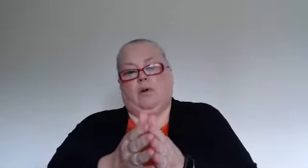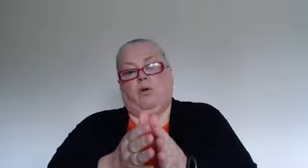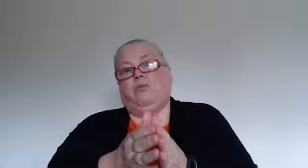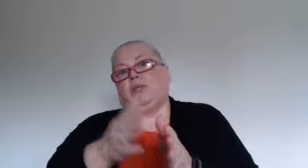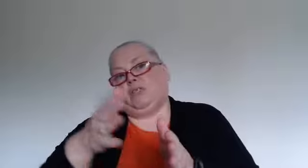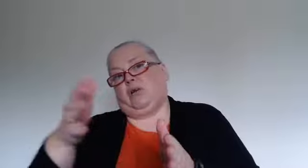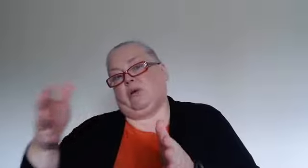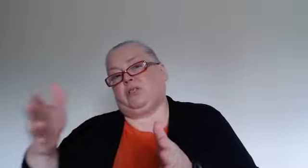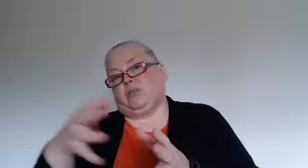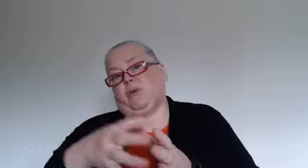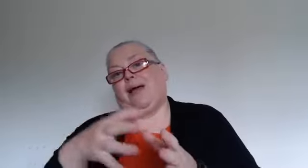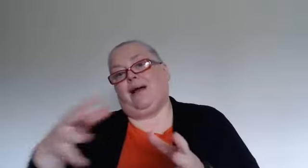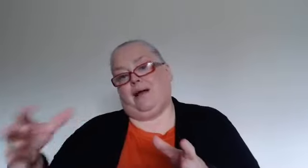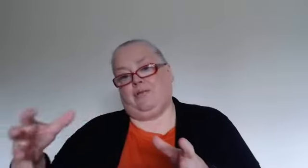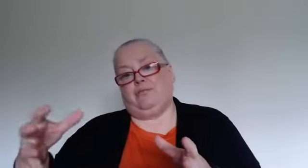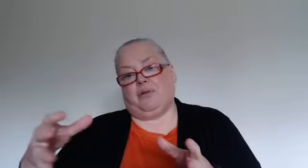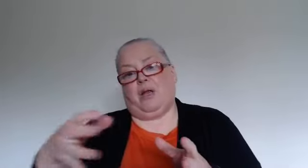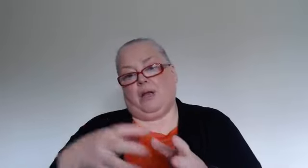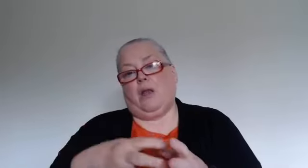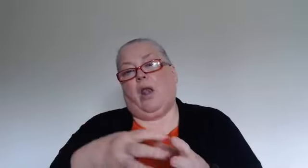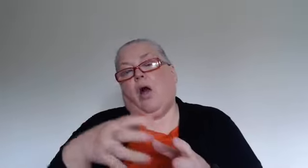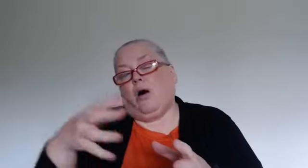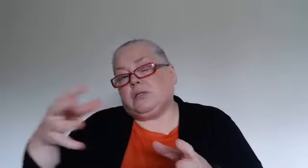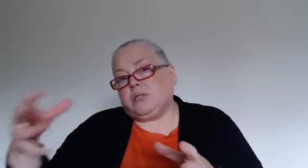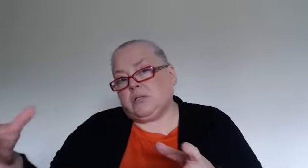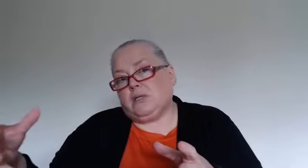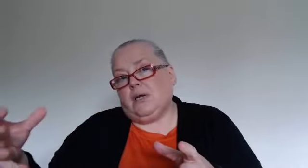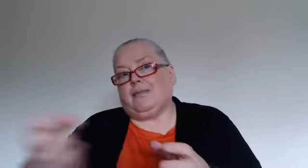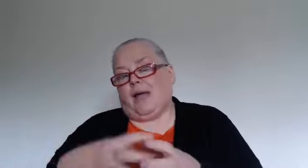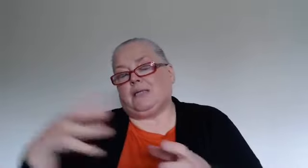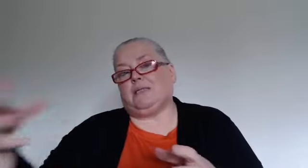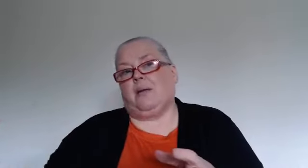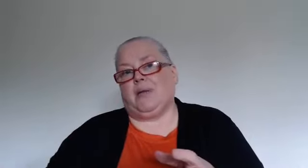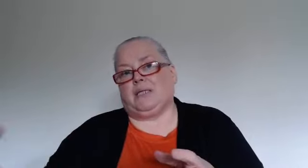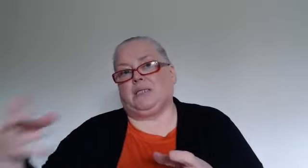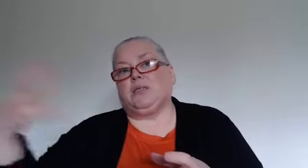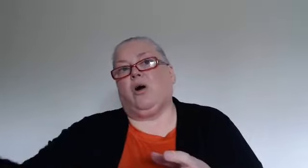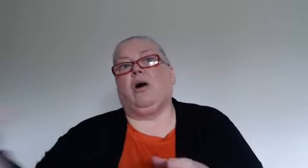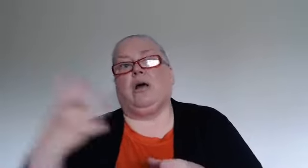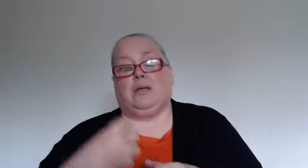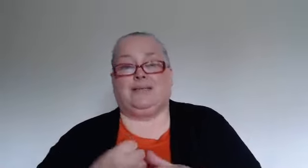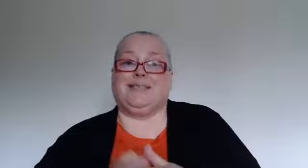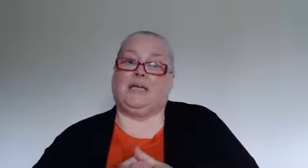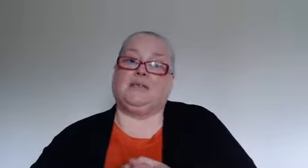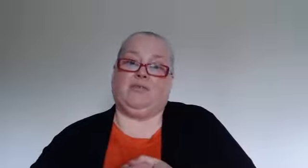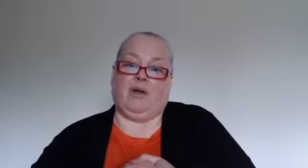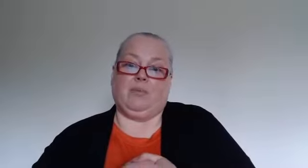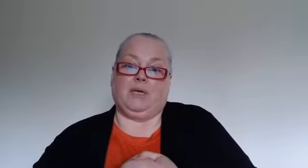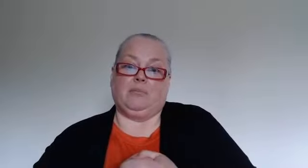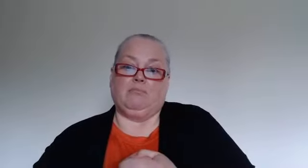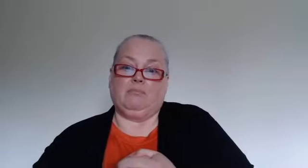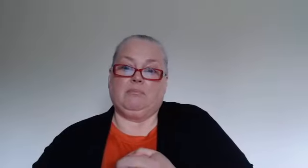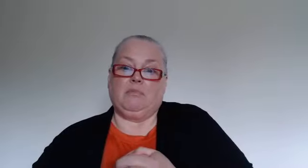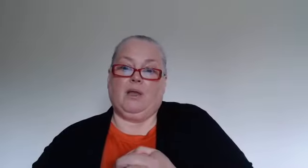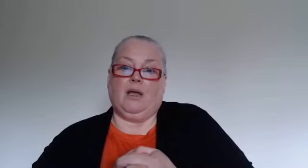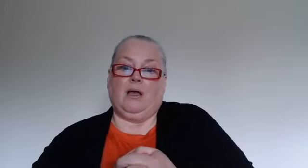over the generations, we have lost that ability to call on extended family,